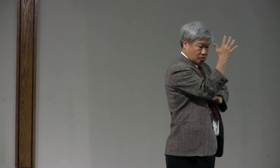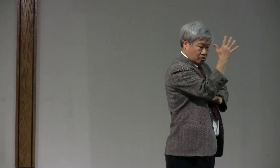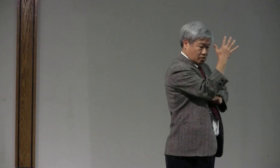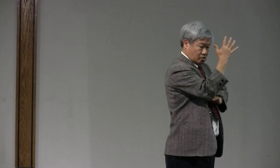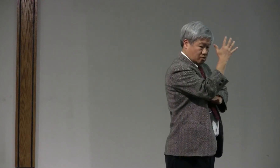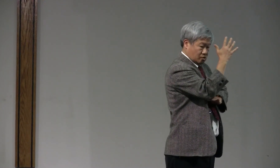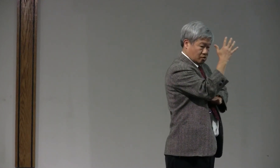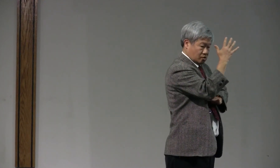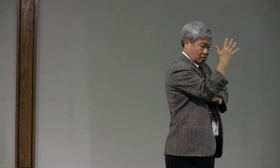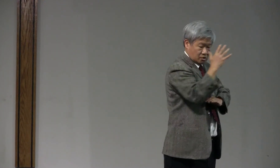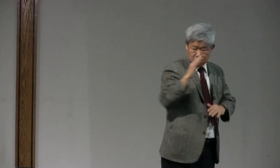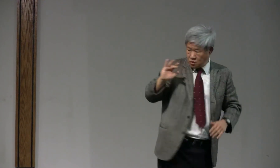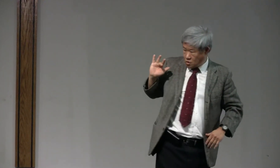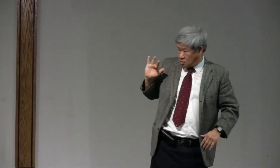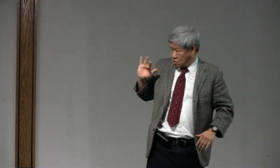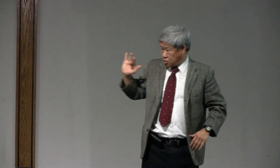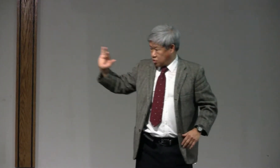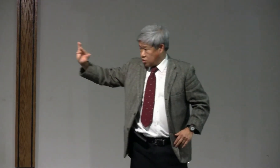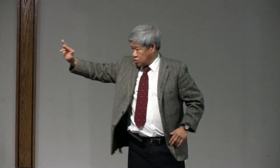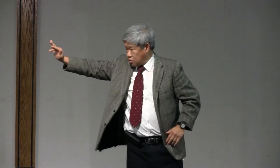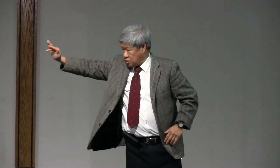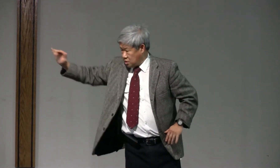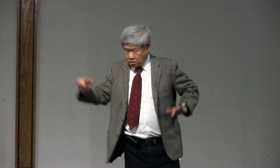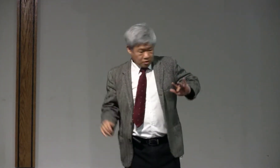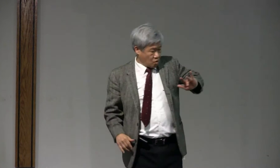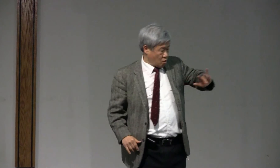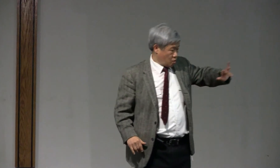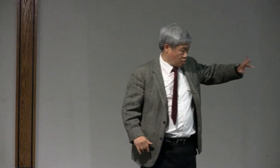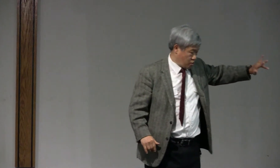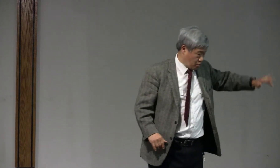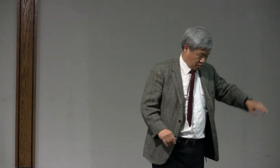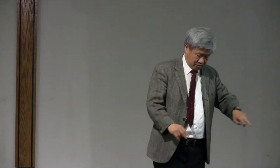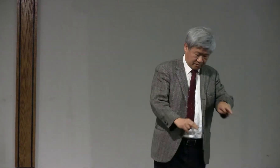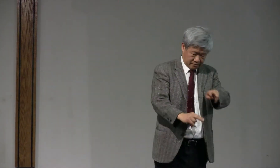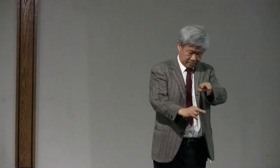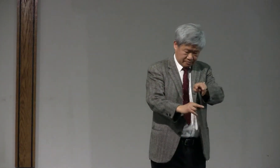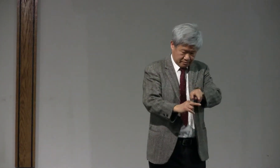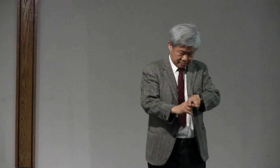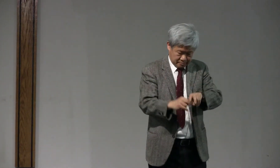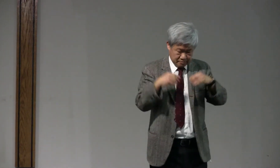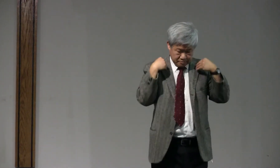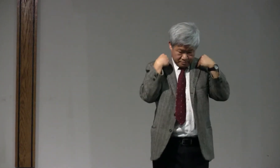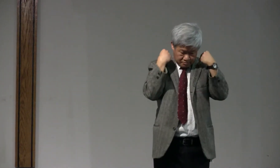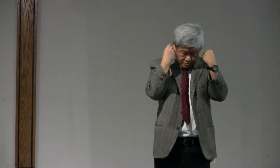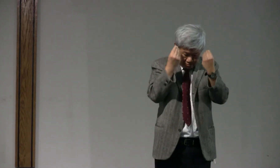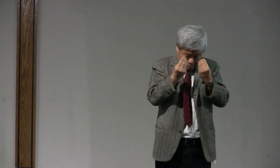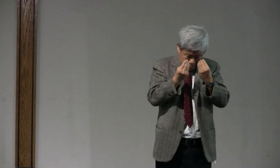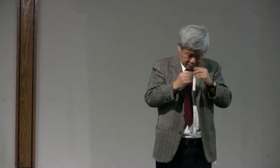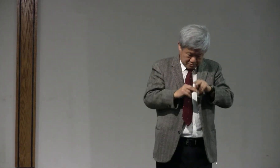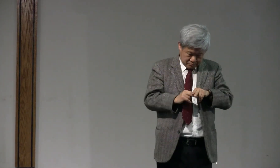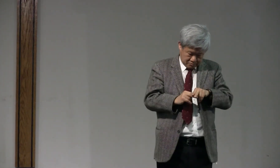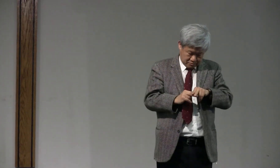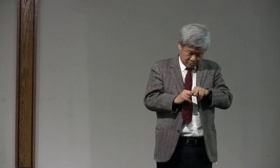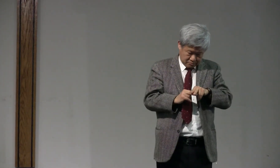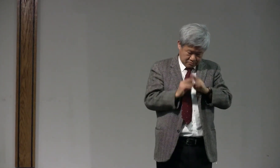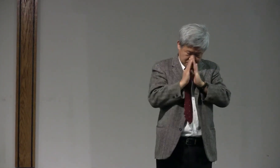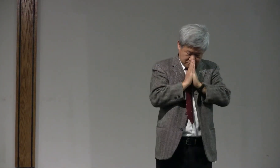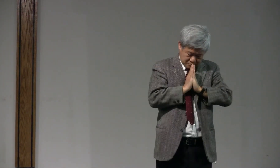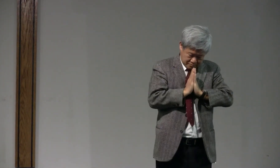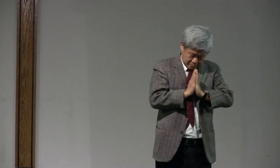He was sitting under a tree, no one around. And he sat there and